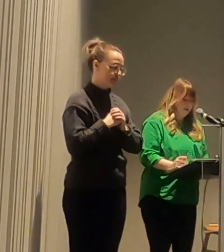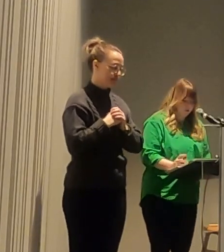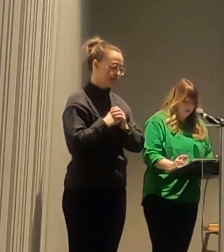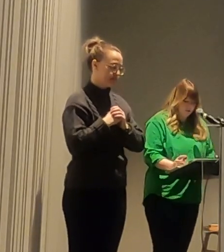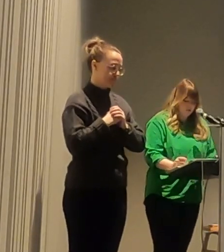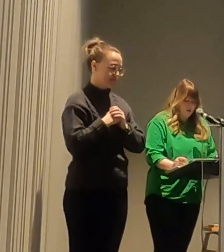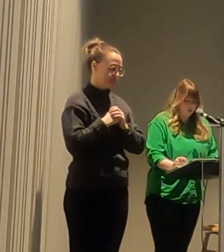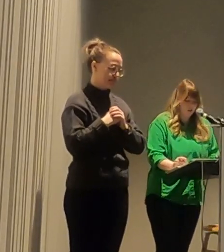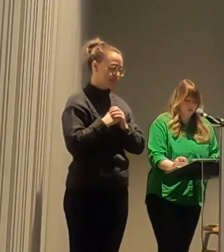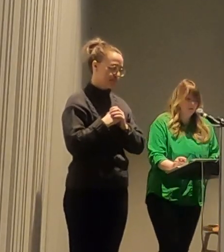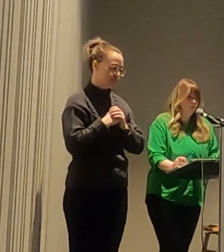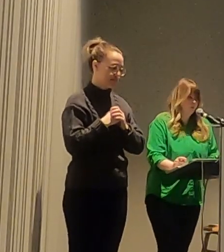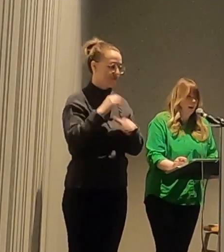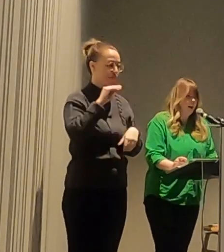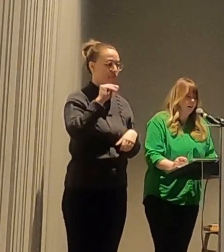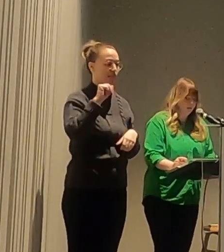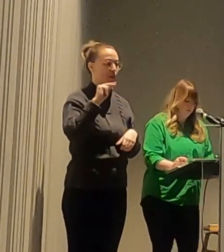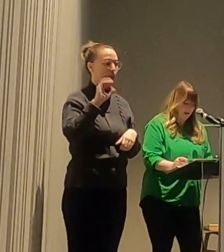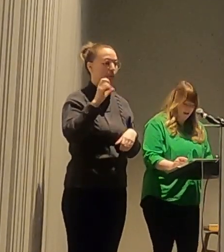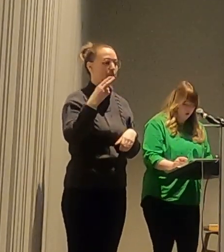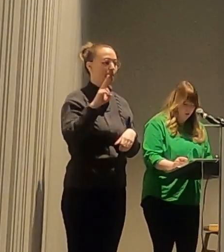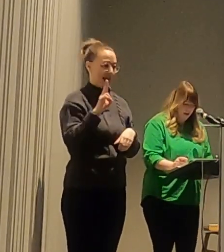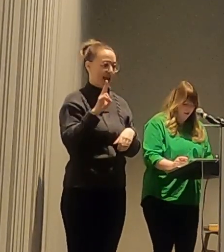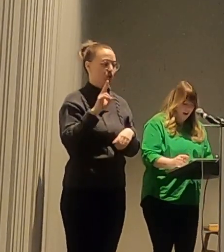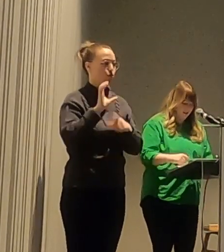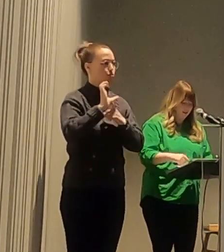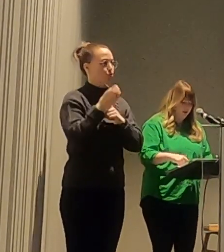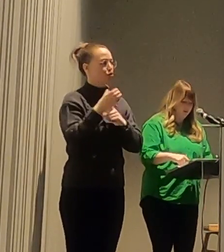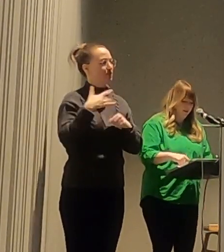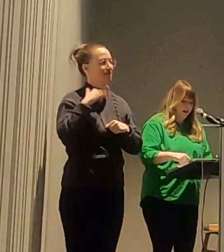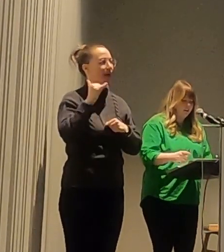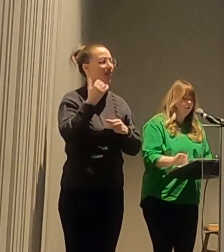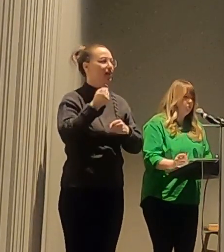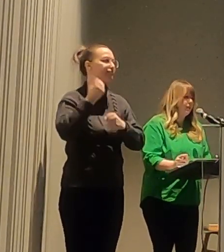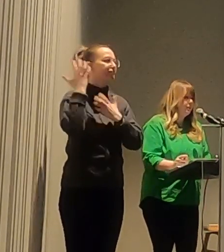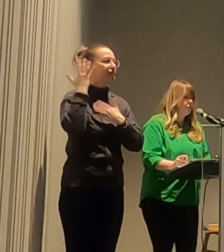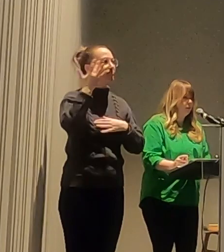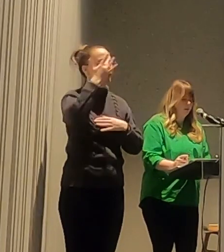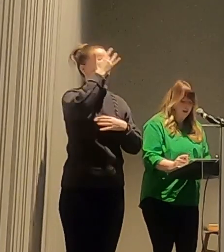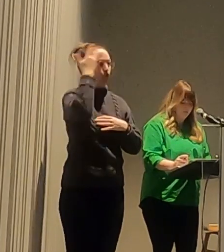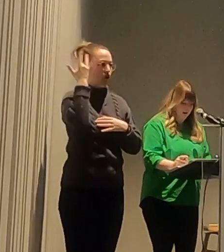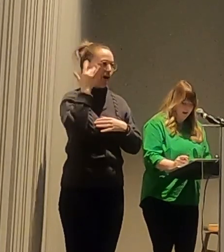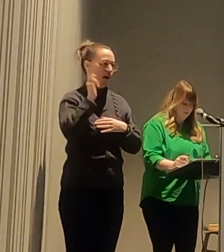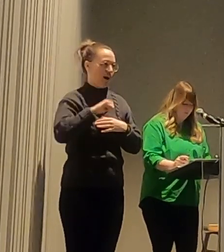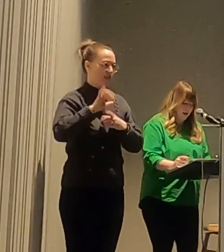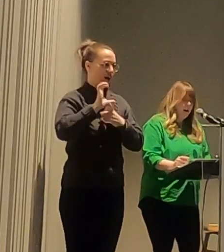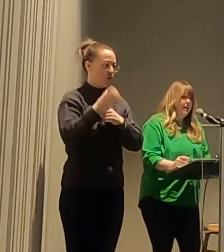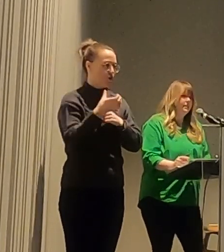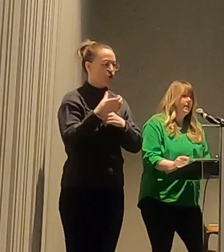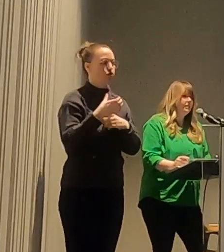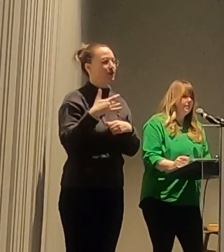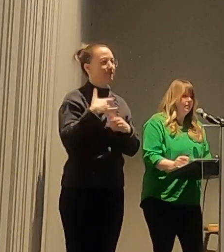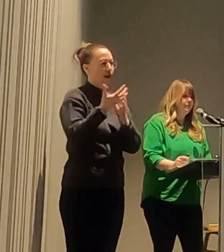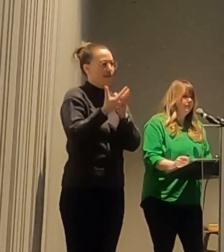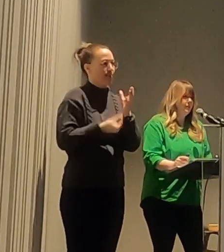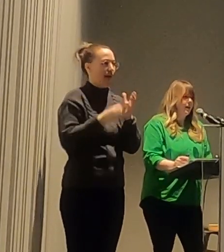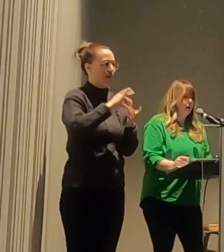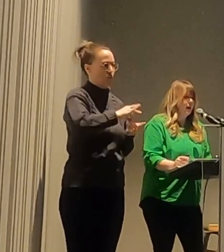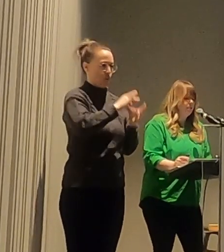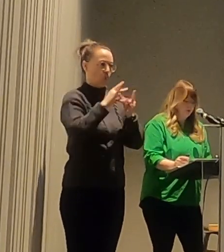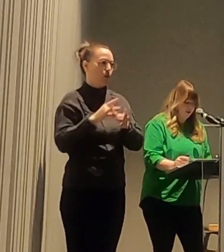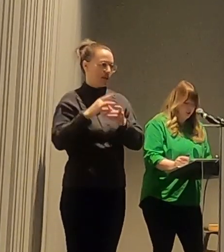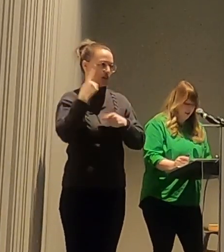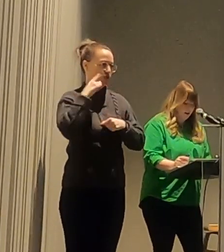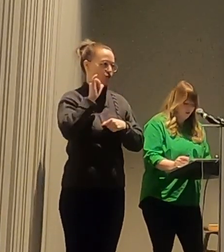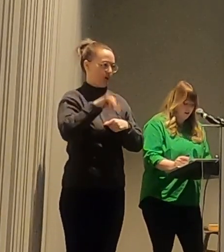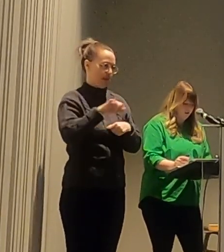Feeling that the Manchu culture was being forgotten by his reign and that there was a lack of cohesion in the empire, in